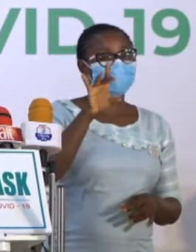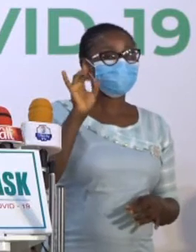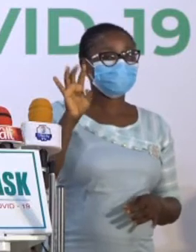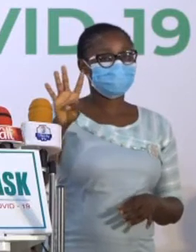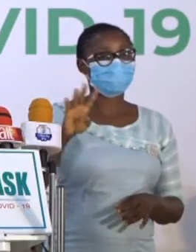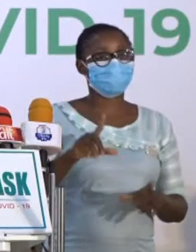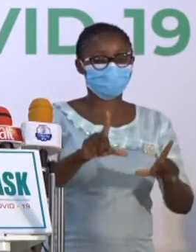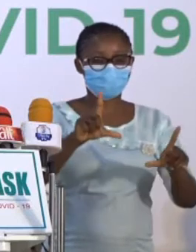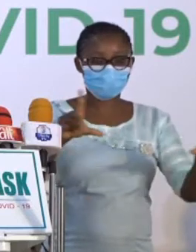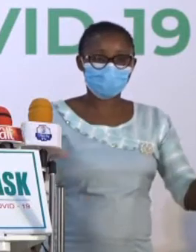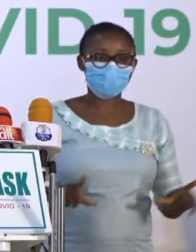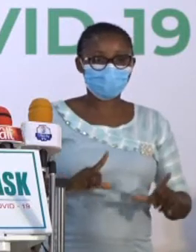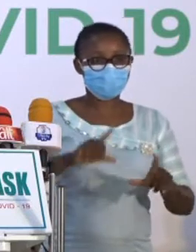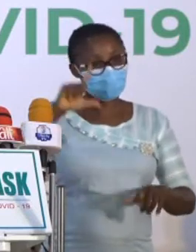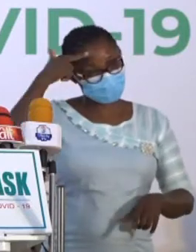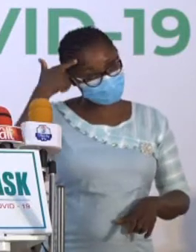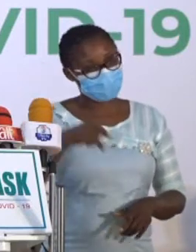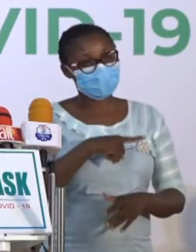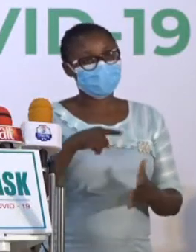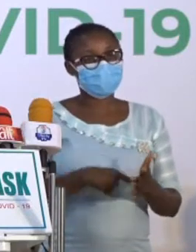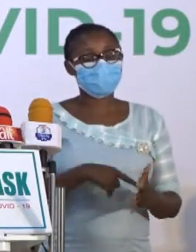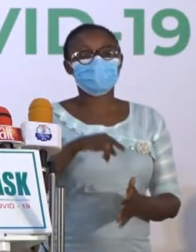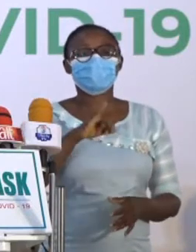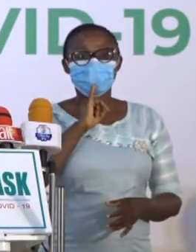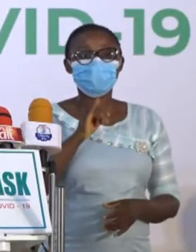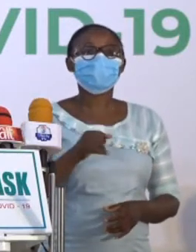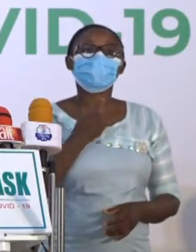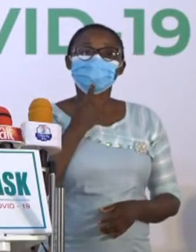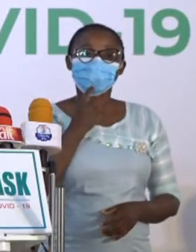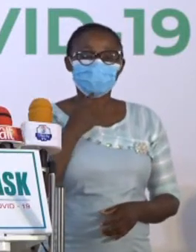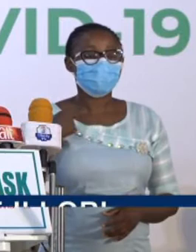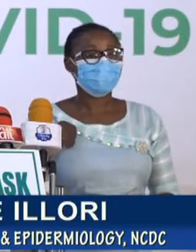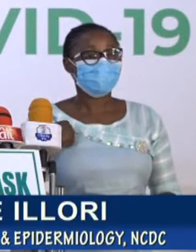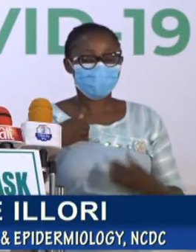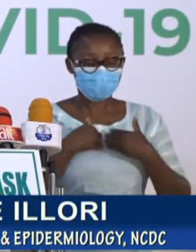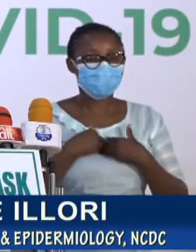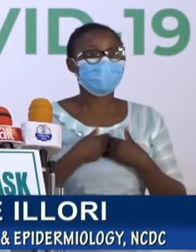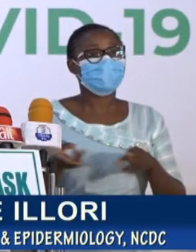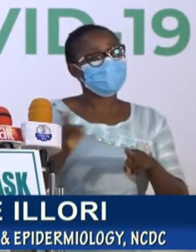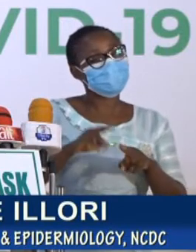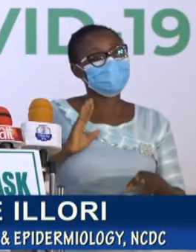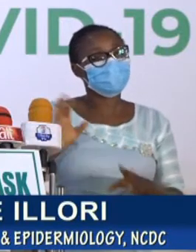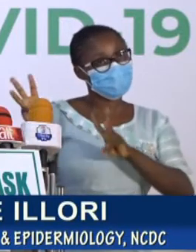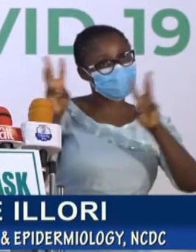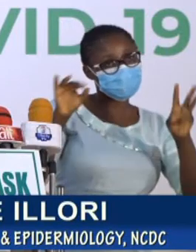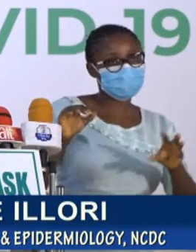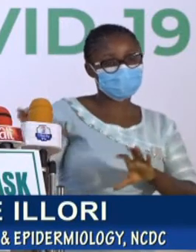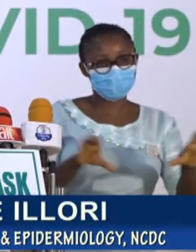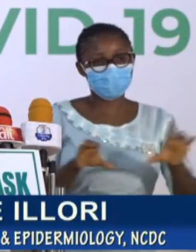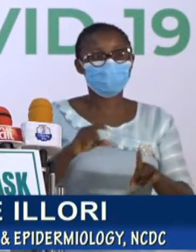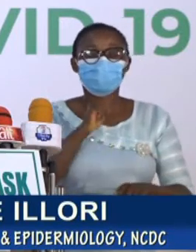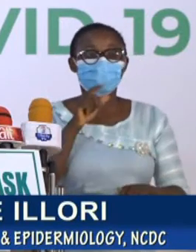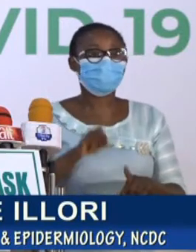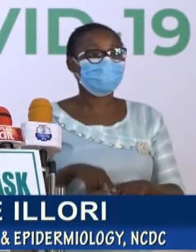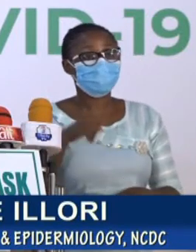this resource intensive is very rigorous. In many ways, we have intensified our surveillance activities to not